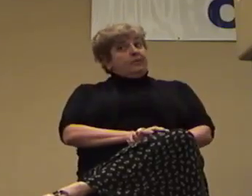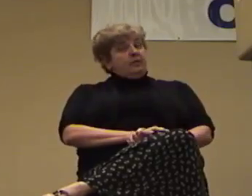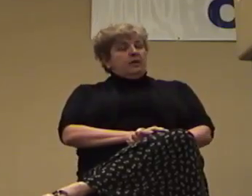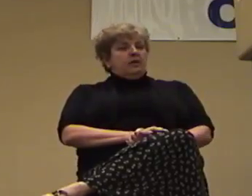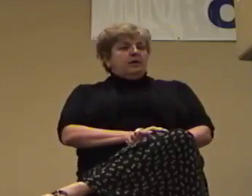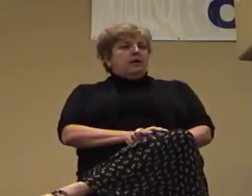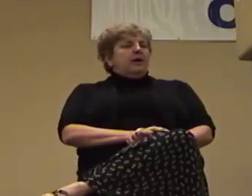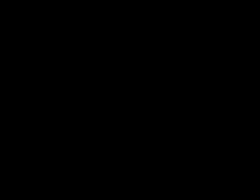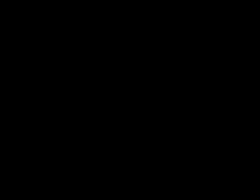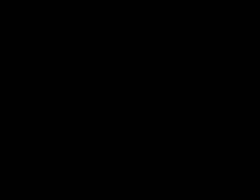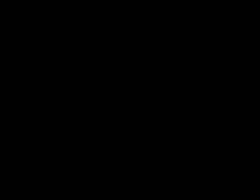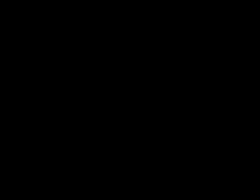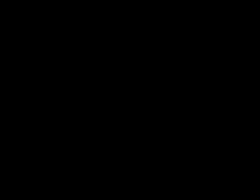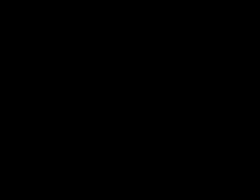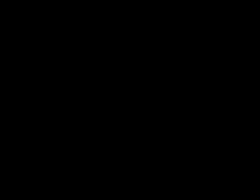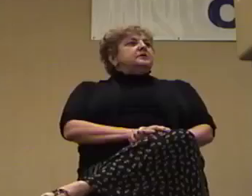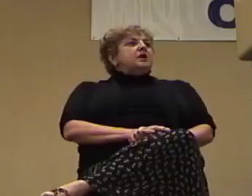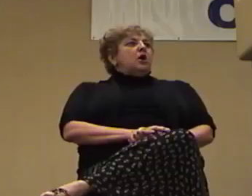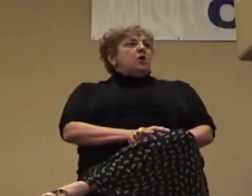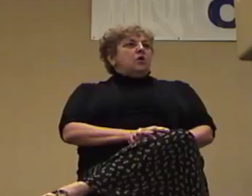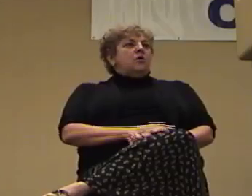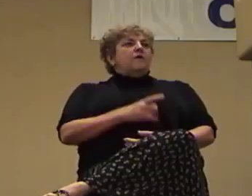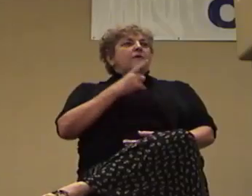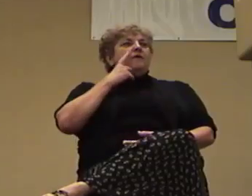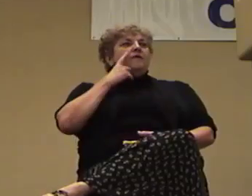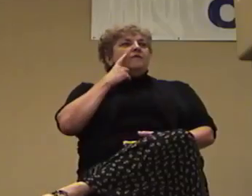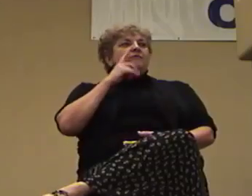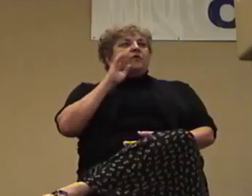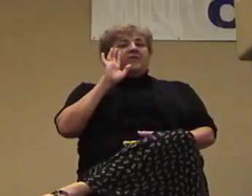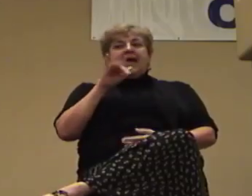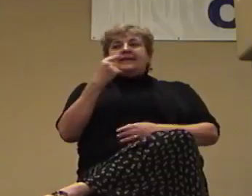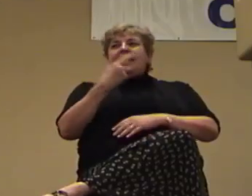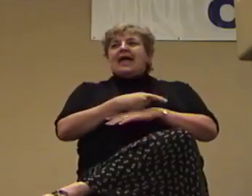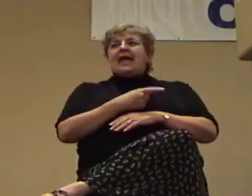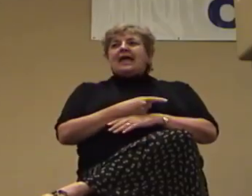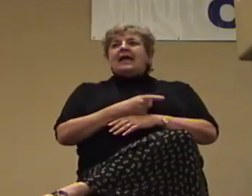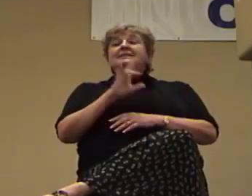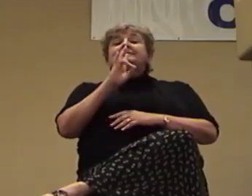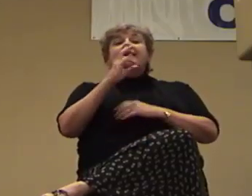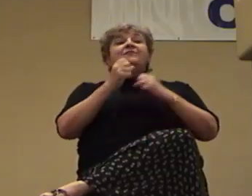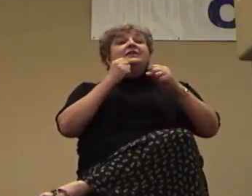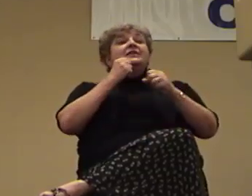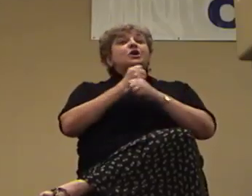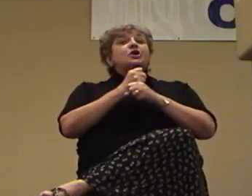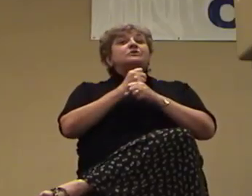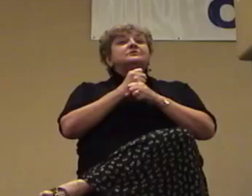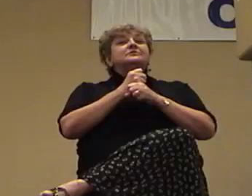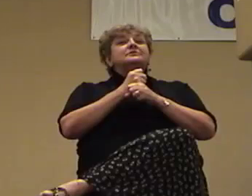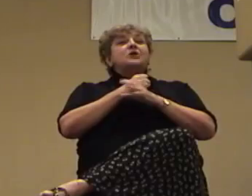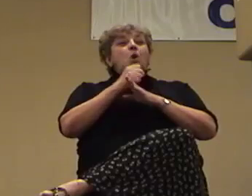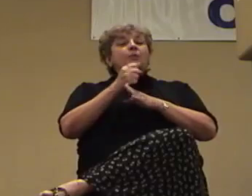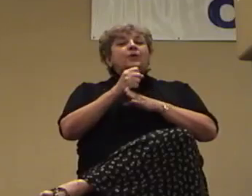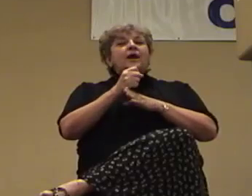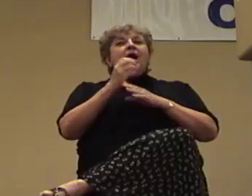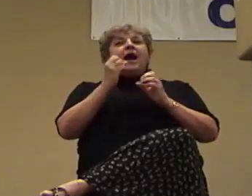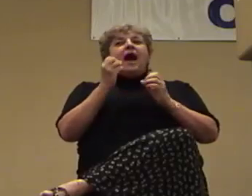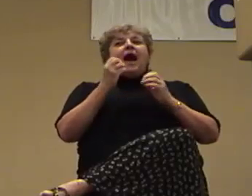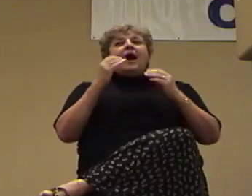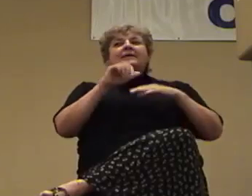mean? So just for that day, when I was 7 years old, I threw a party at Chuck E. Cheese, where a kid can be a kid, you